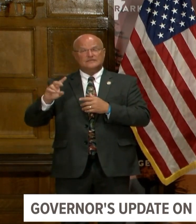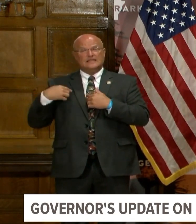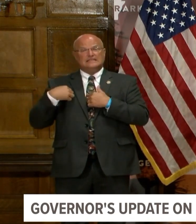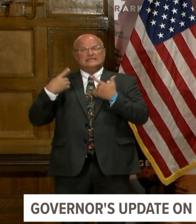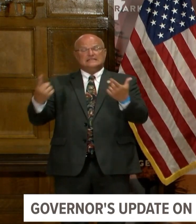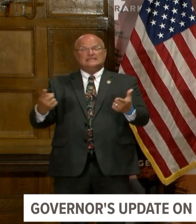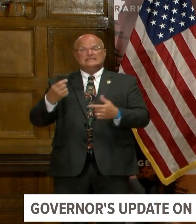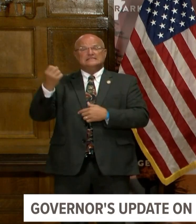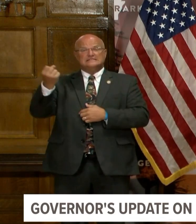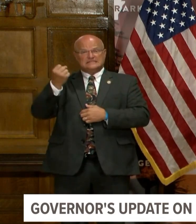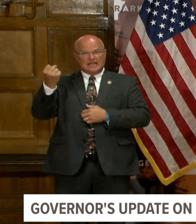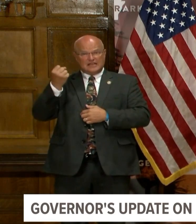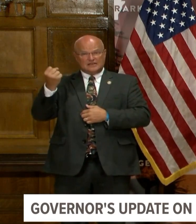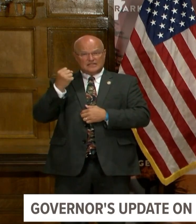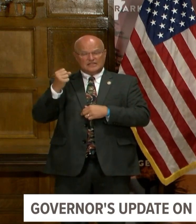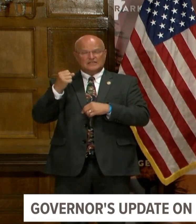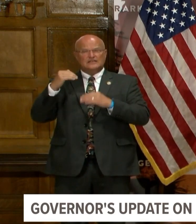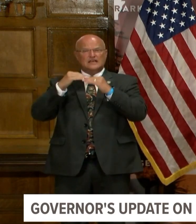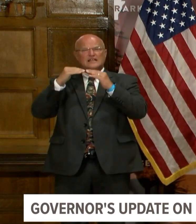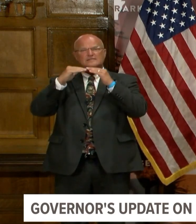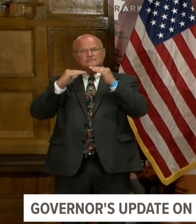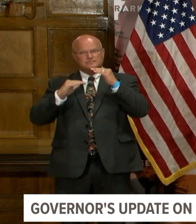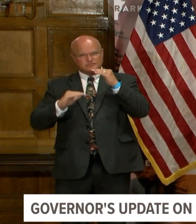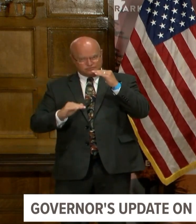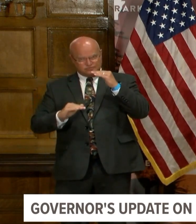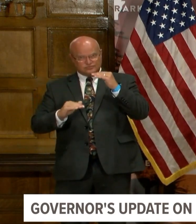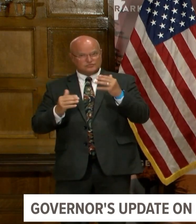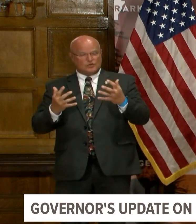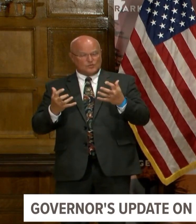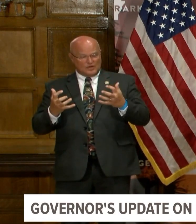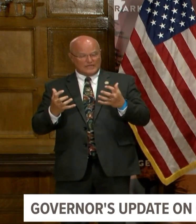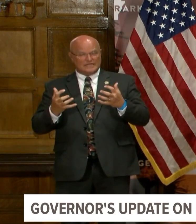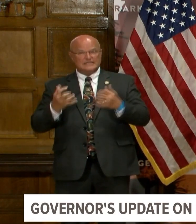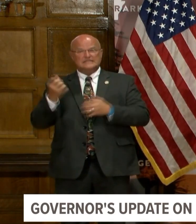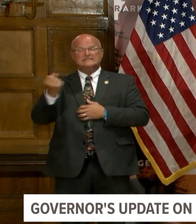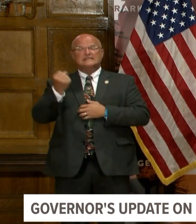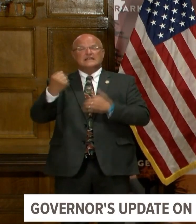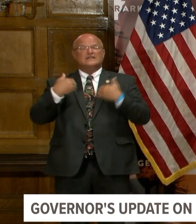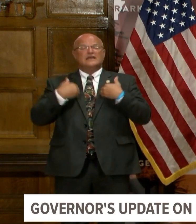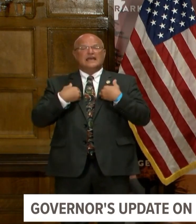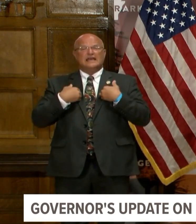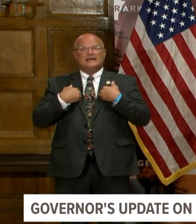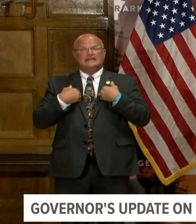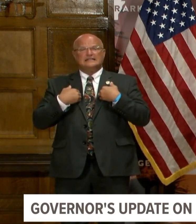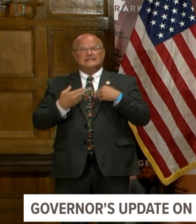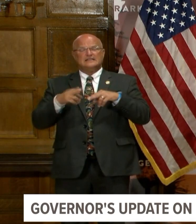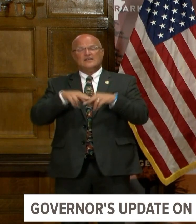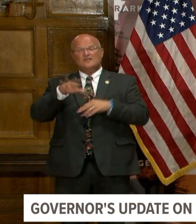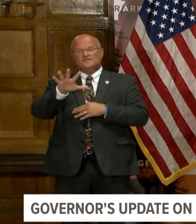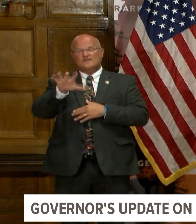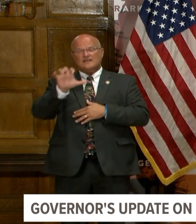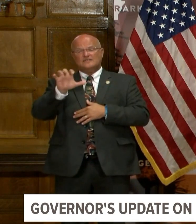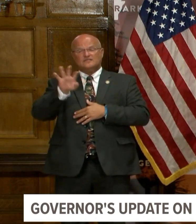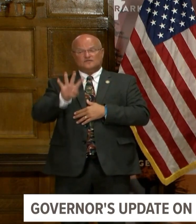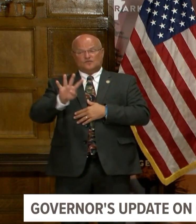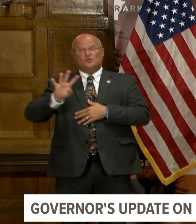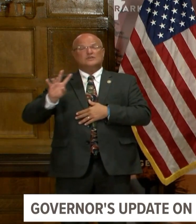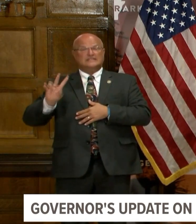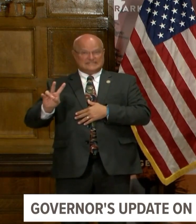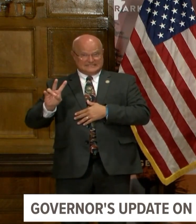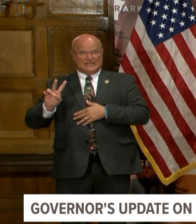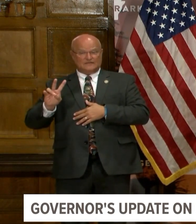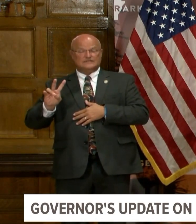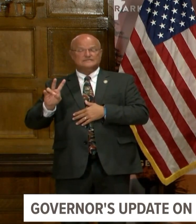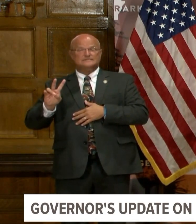Since then, we got down to the levels that we wanted. Saturday, we had an increase of 547